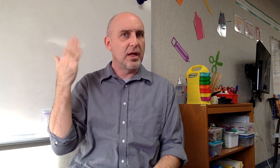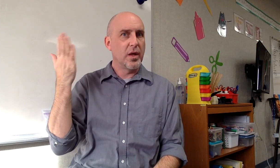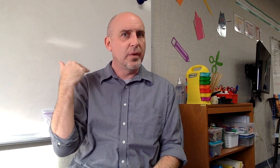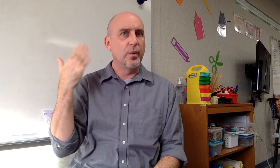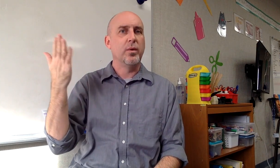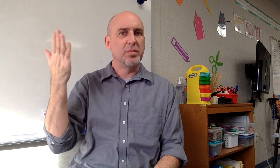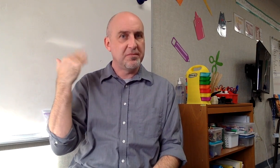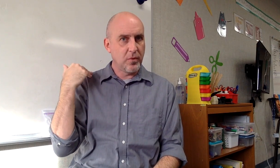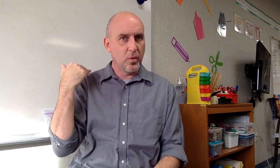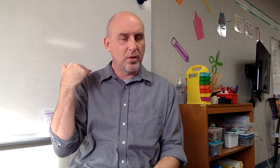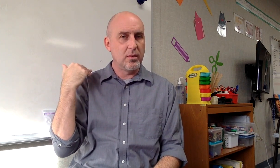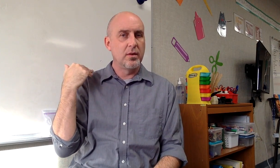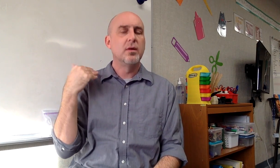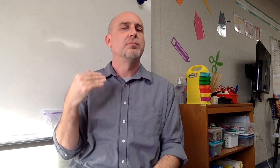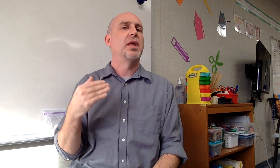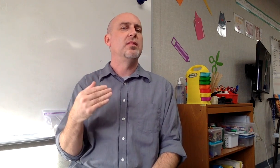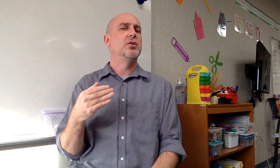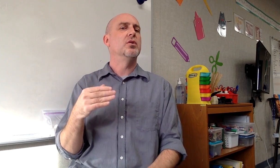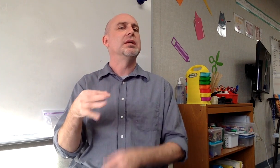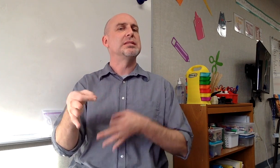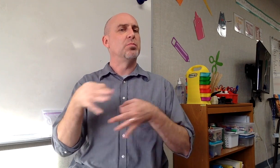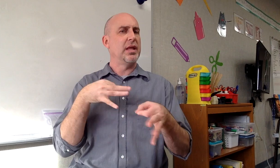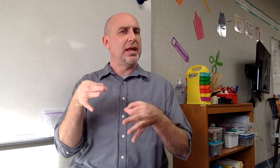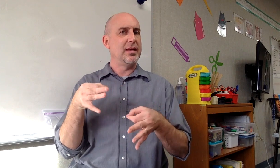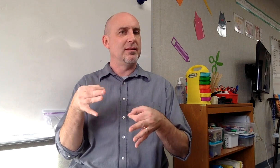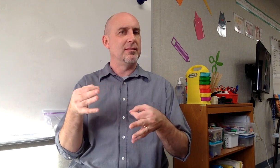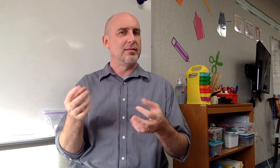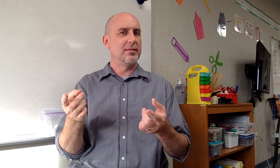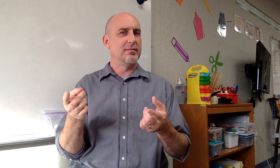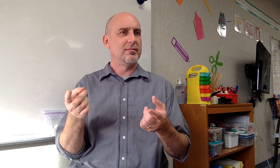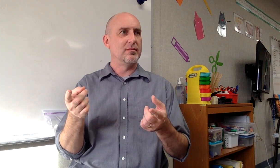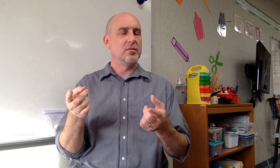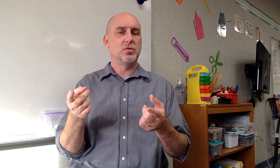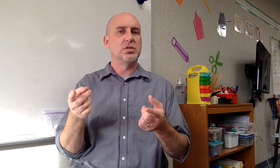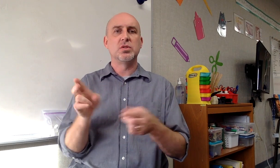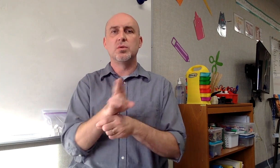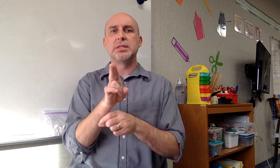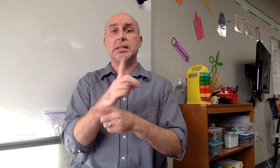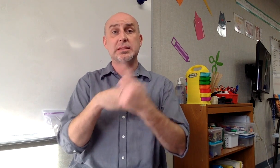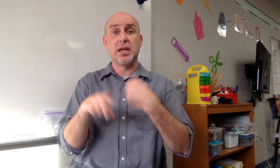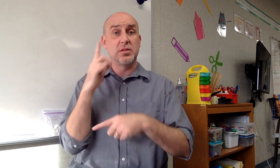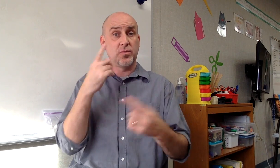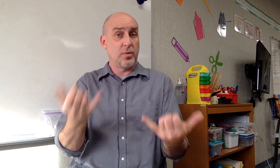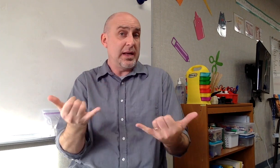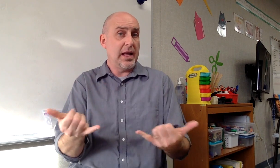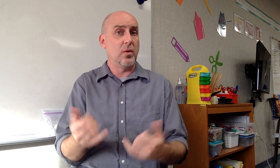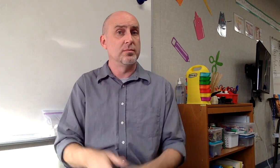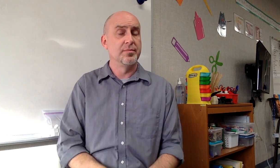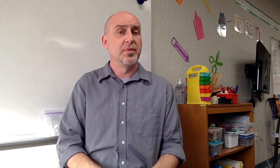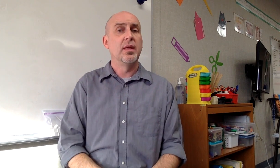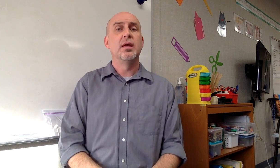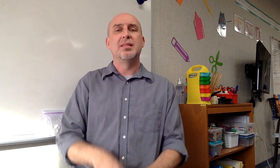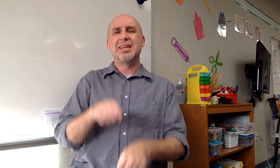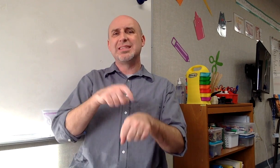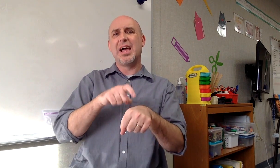ago or before, and then you'll explain just using the signs for right now. That